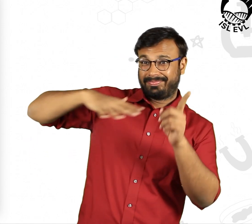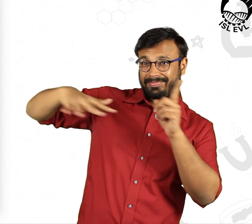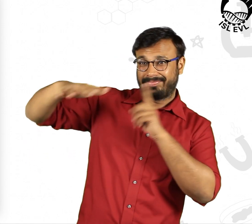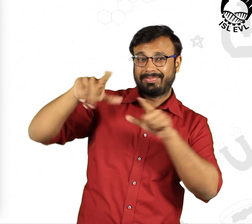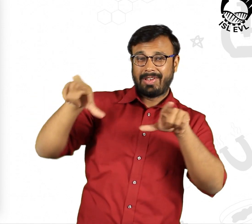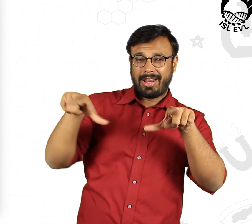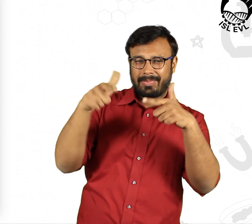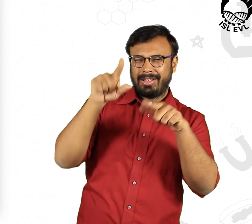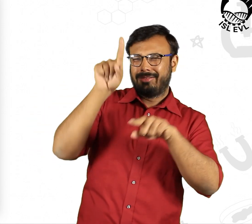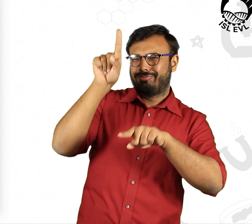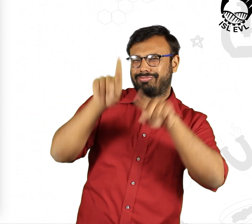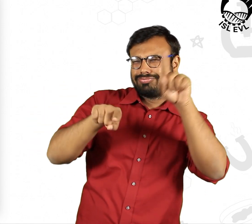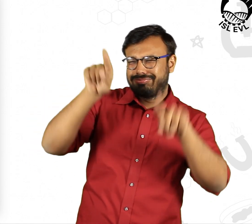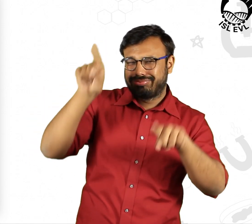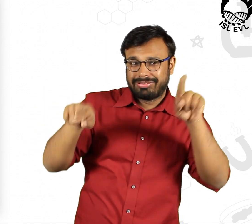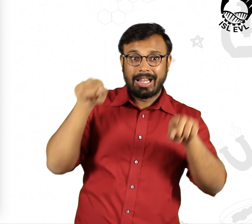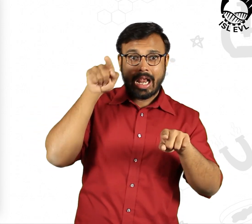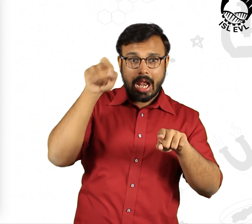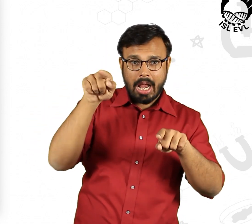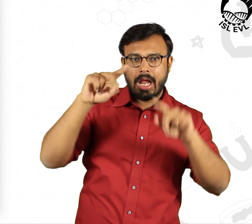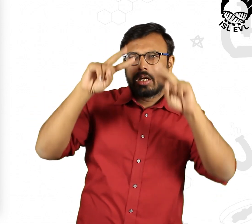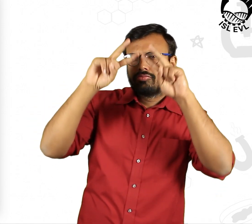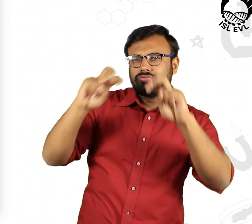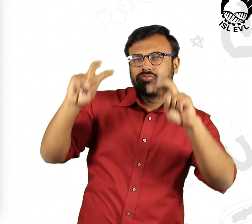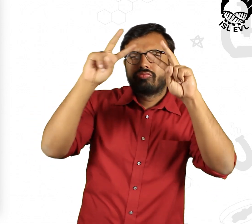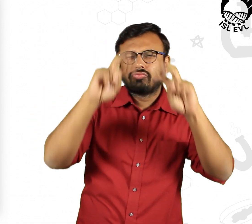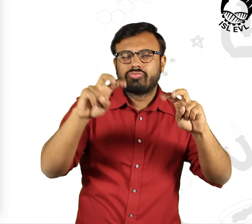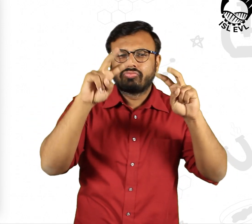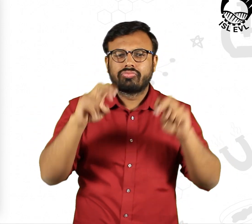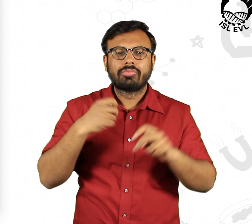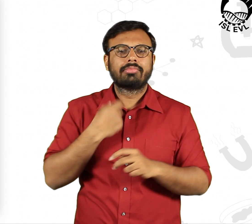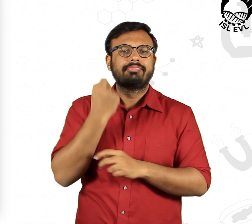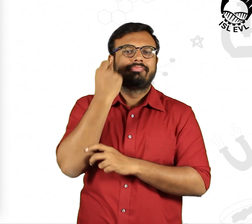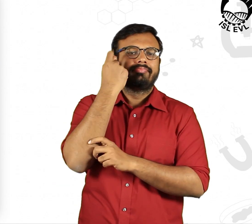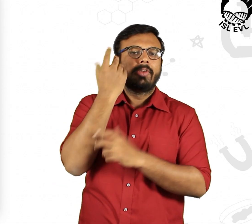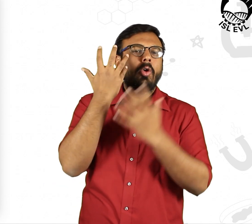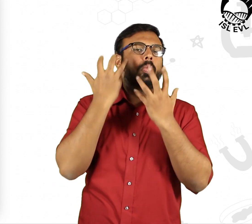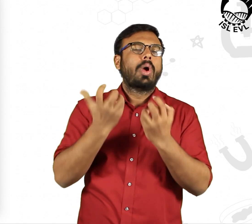We want to understand the ecology of diversity.